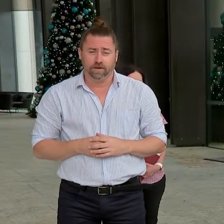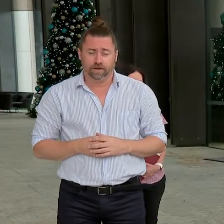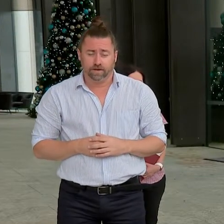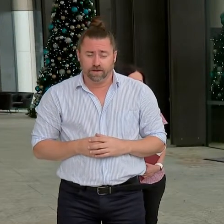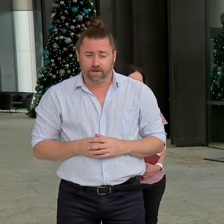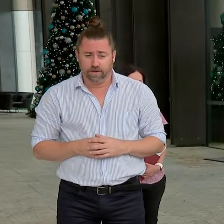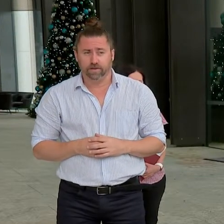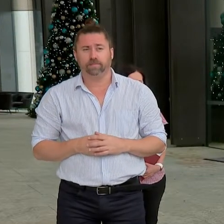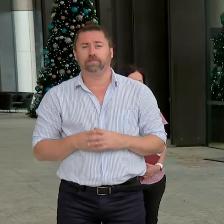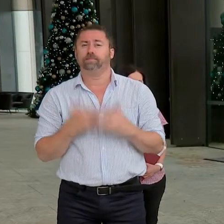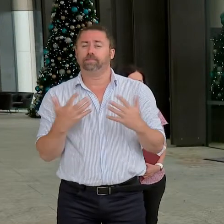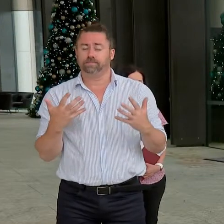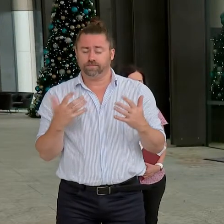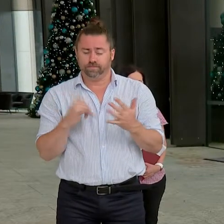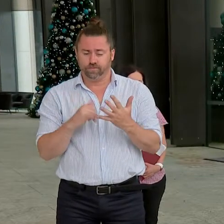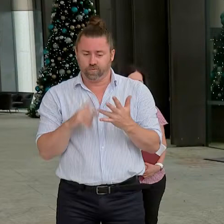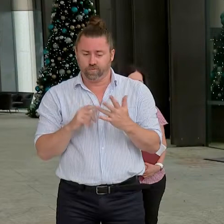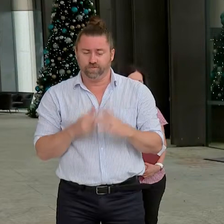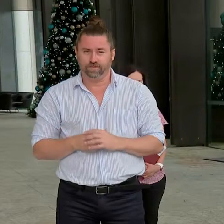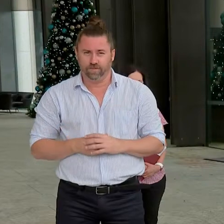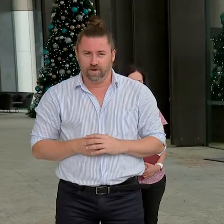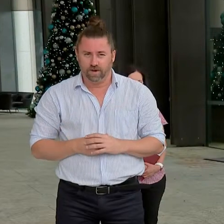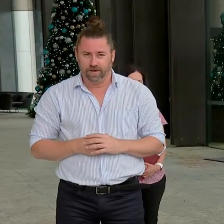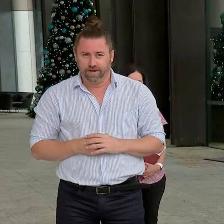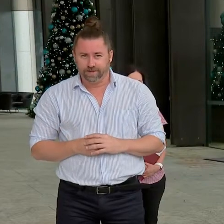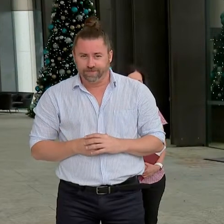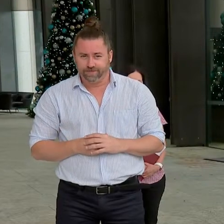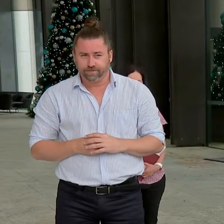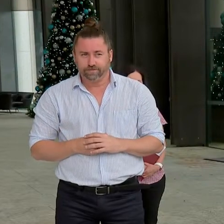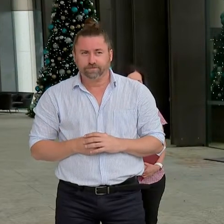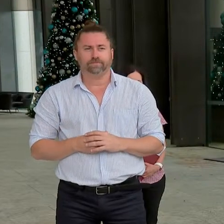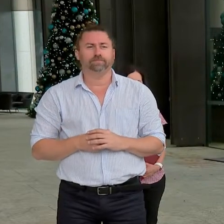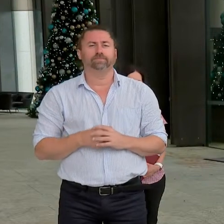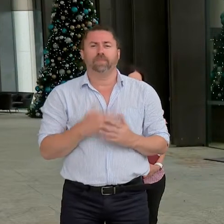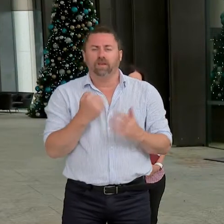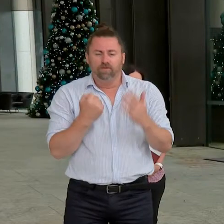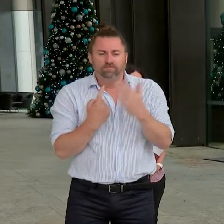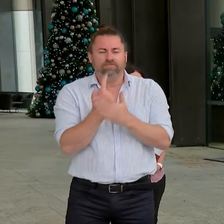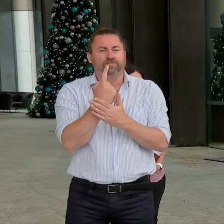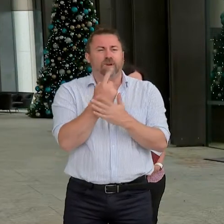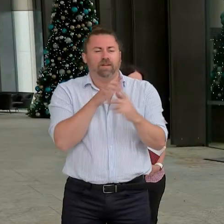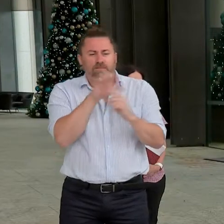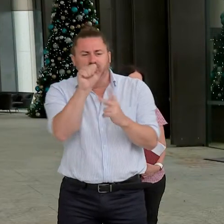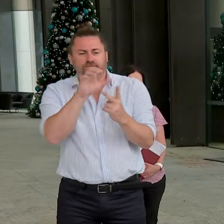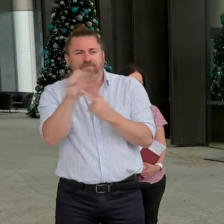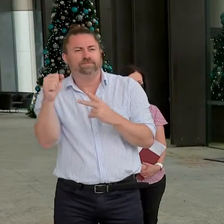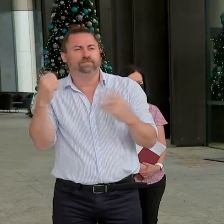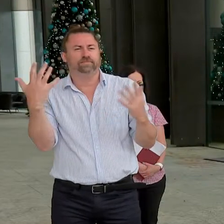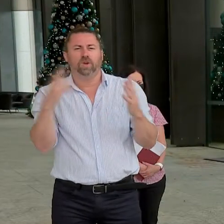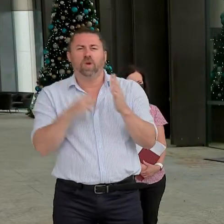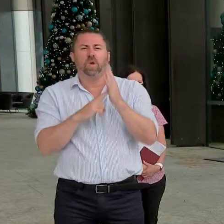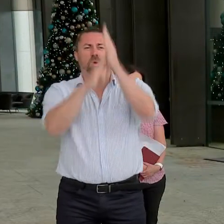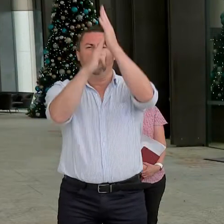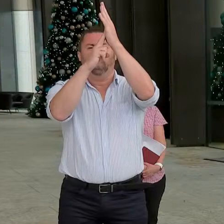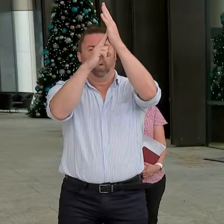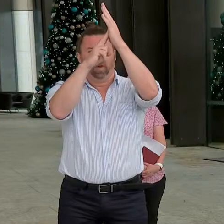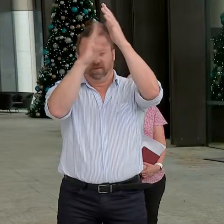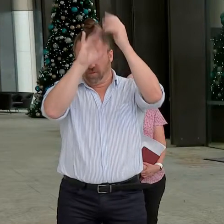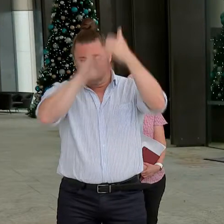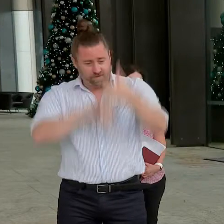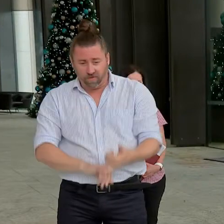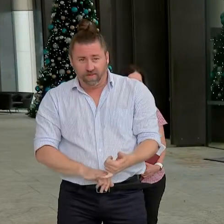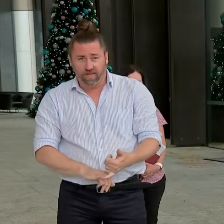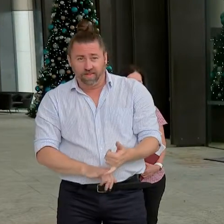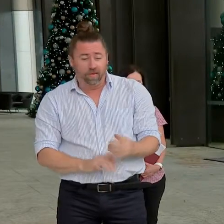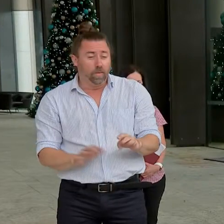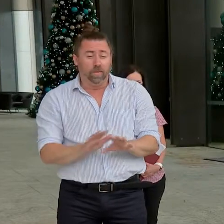Okay, so the cases are being reported from across the state, from north to south.